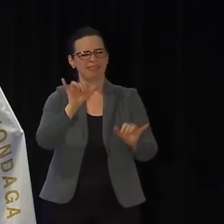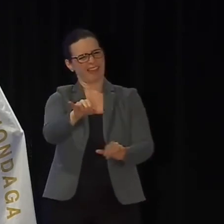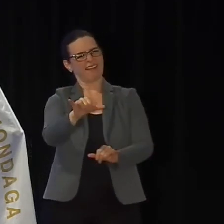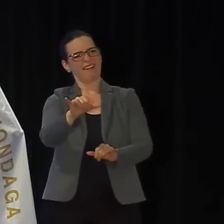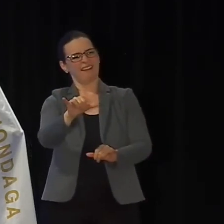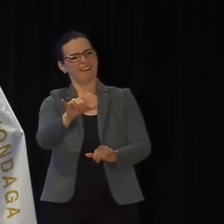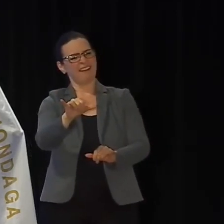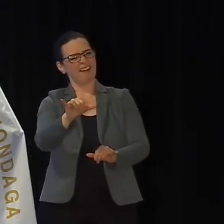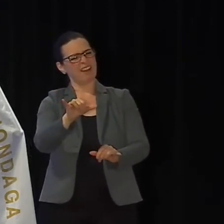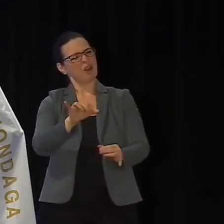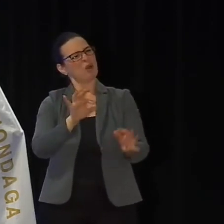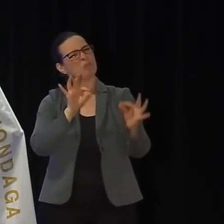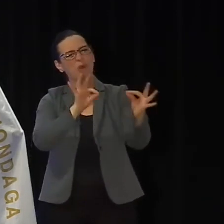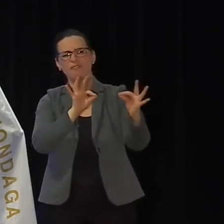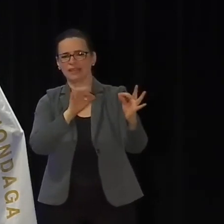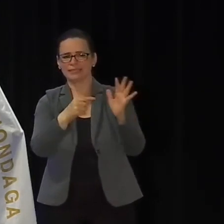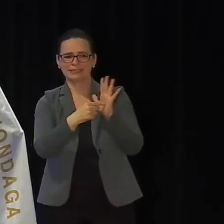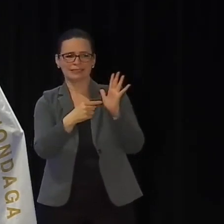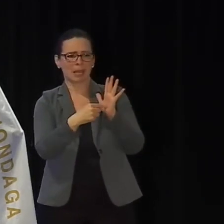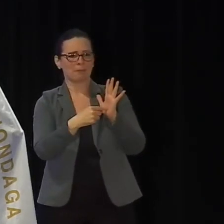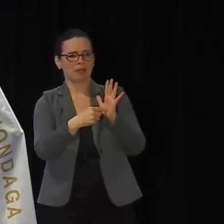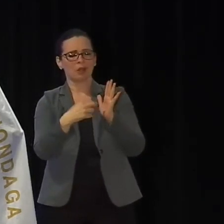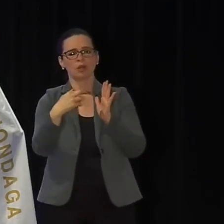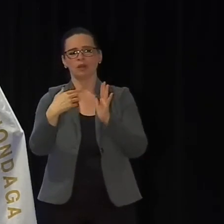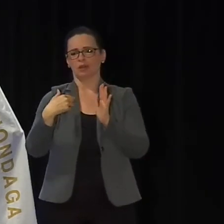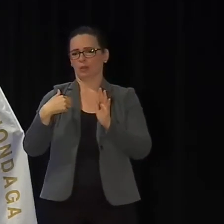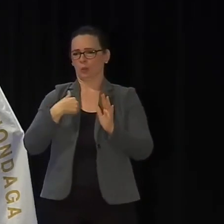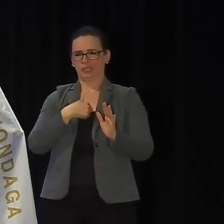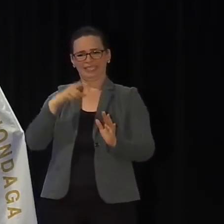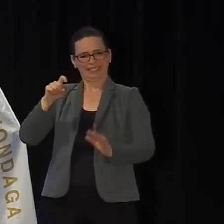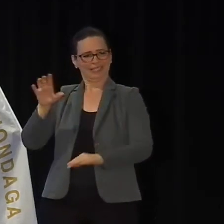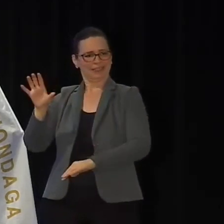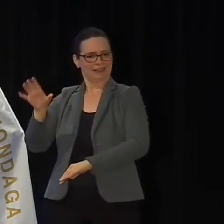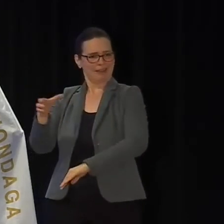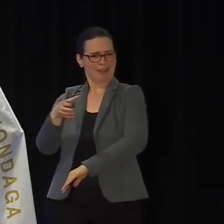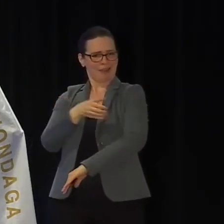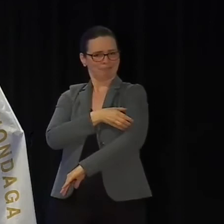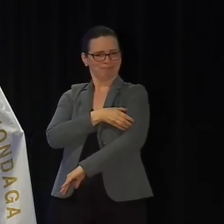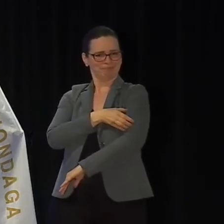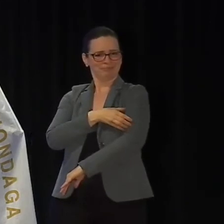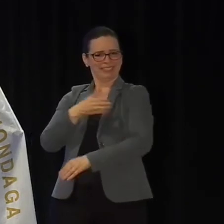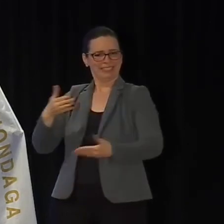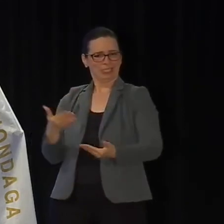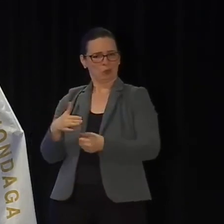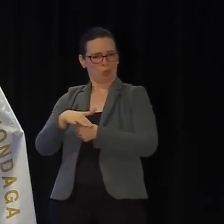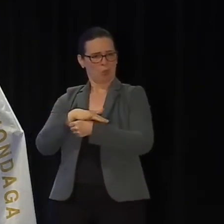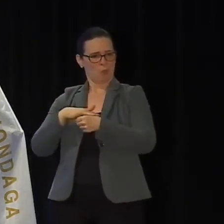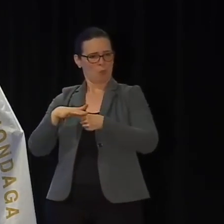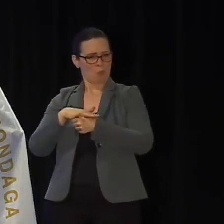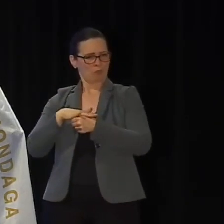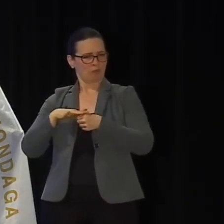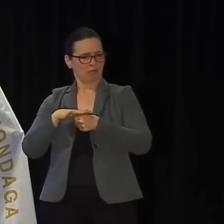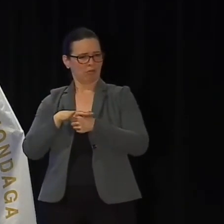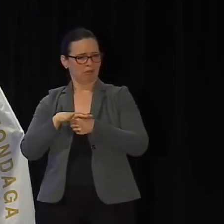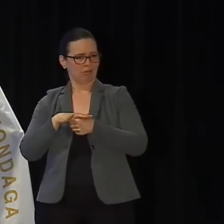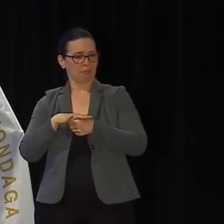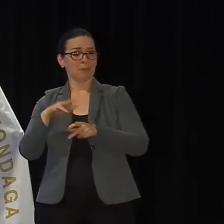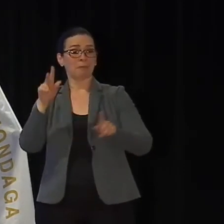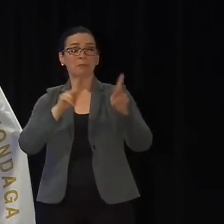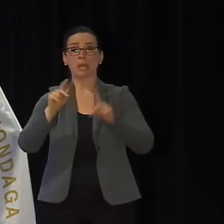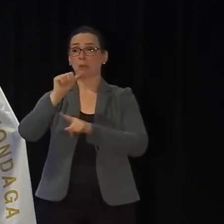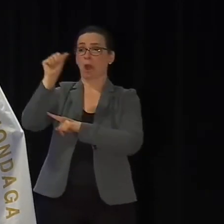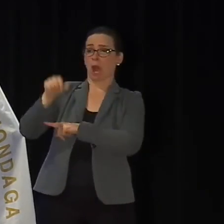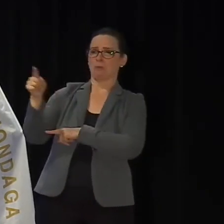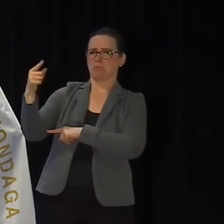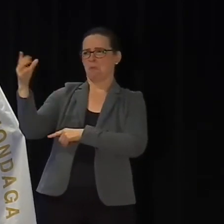perfect regulation that should be made at the local level. The state of New York, we don't need anyone from Albany telling us what time restaurants and bars should be open. We